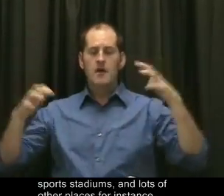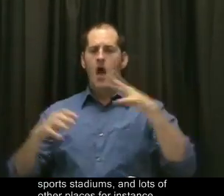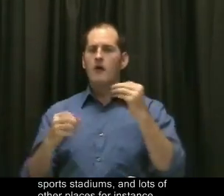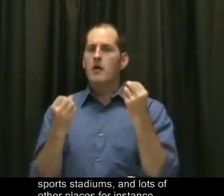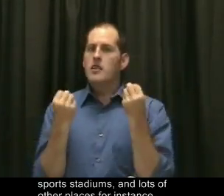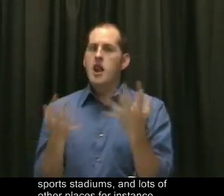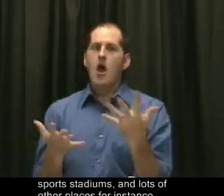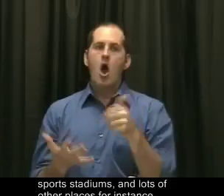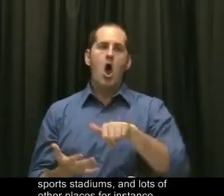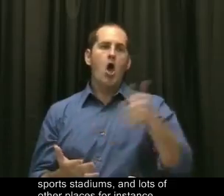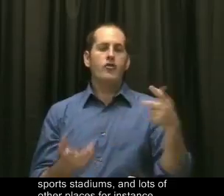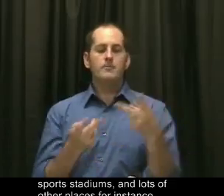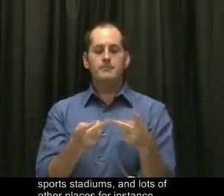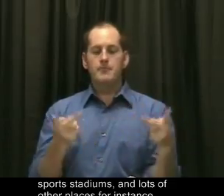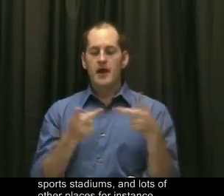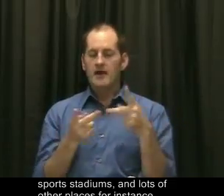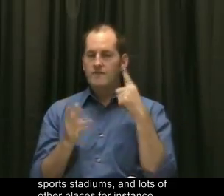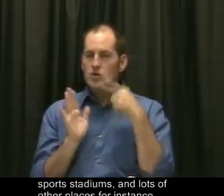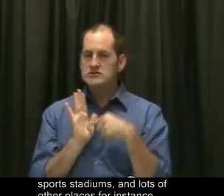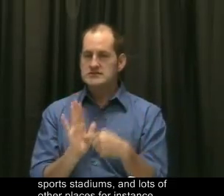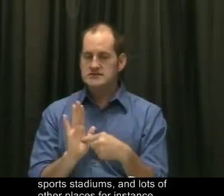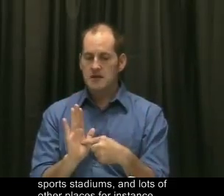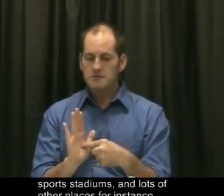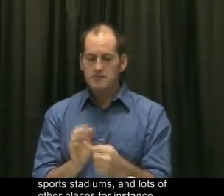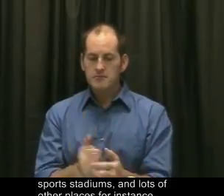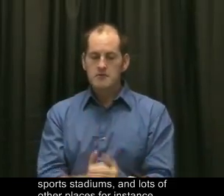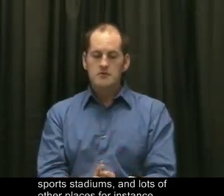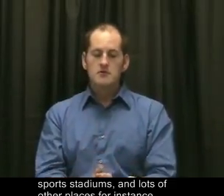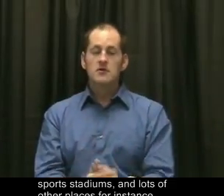sports stadiums, and lots of other places, for instance.